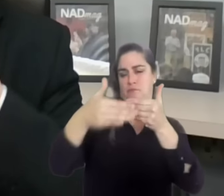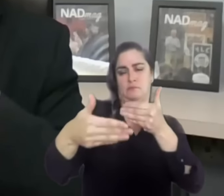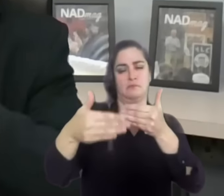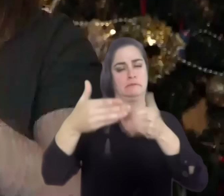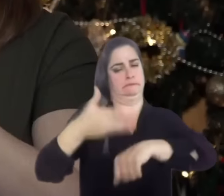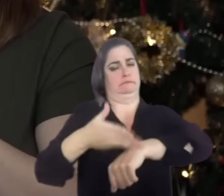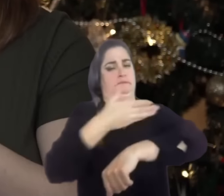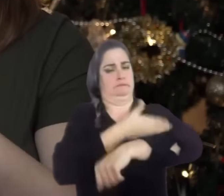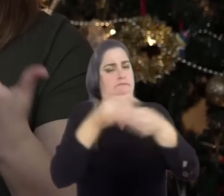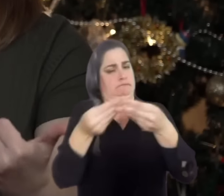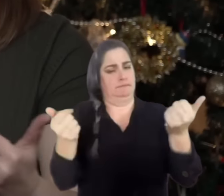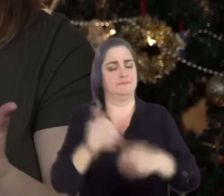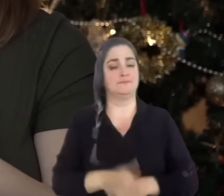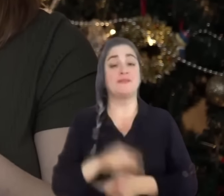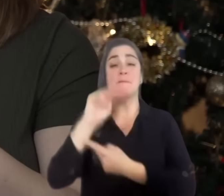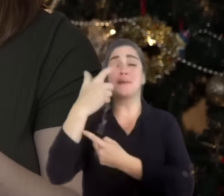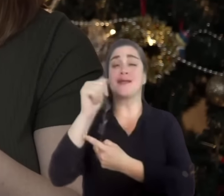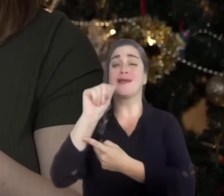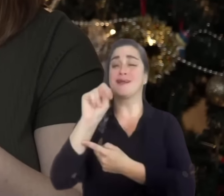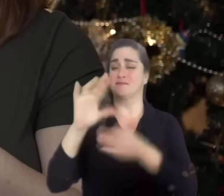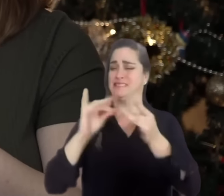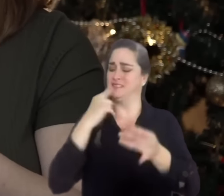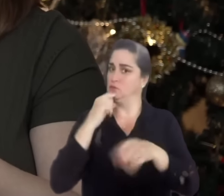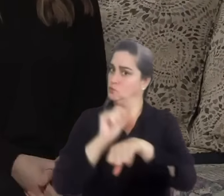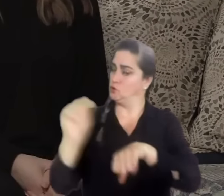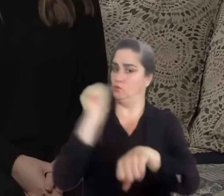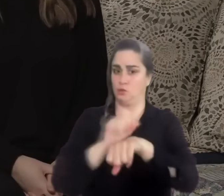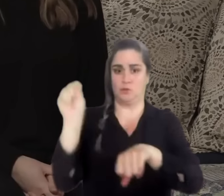changes. MEGAN We're working on it right now.